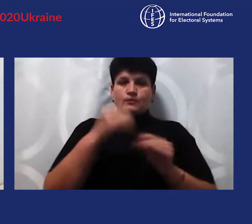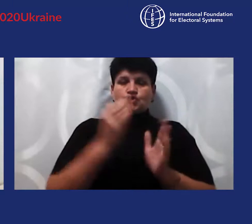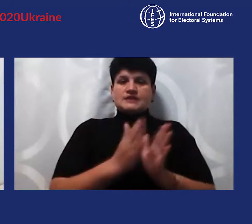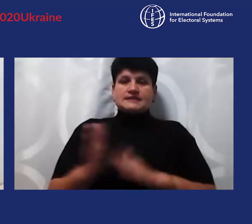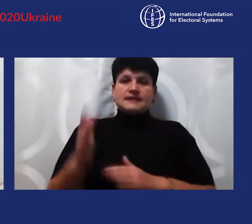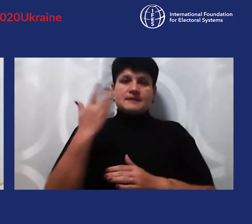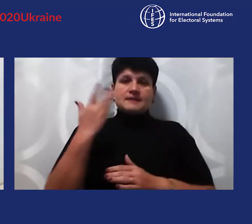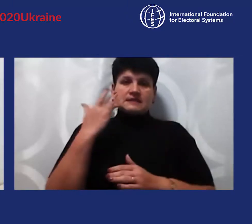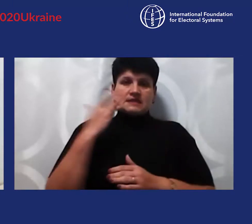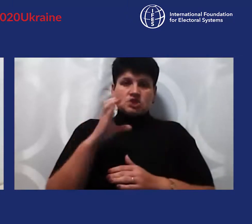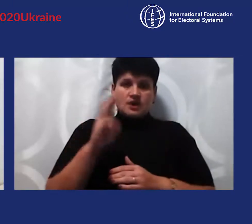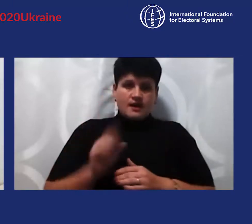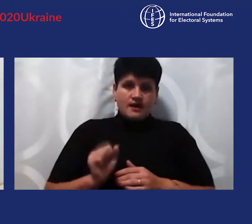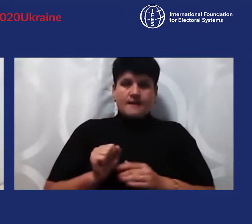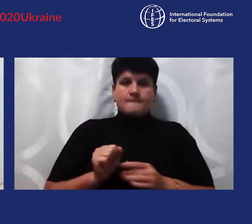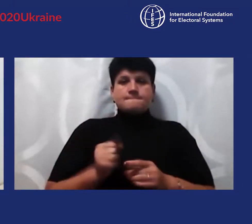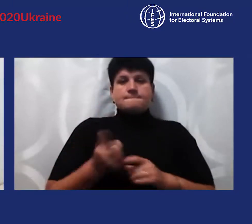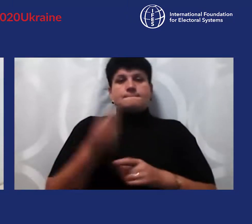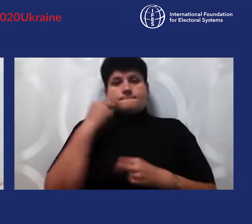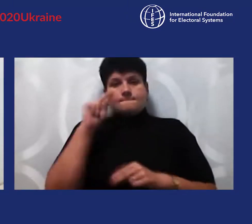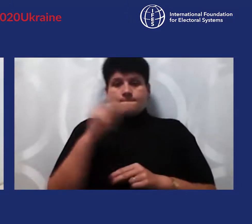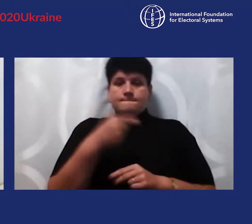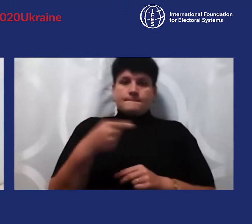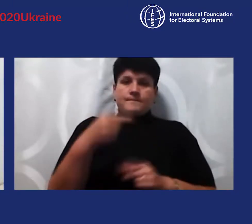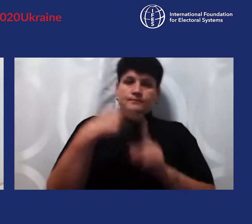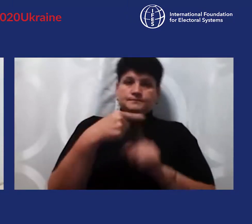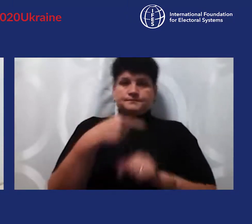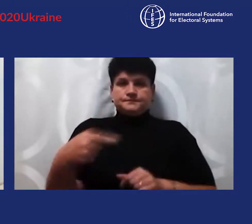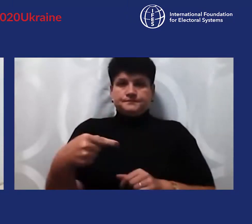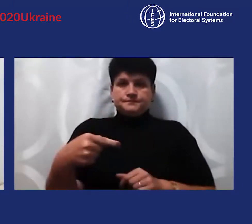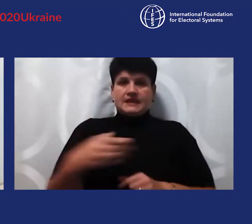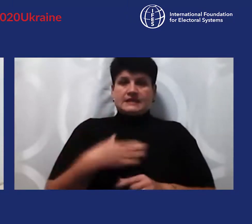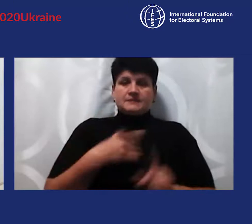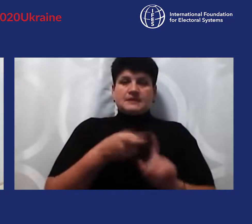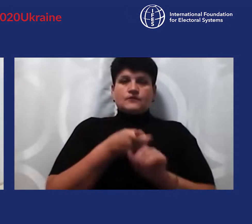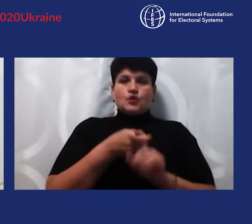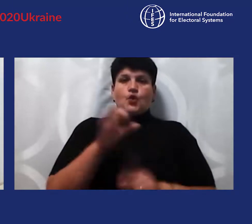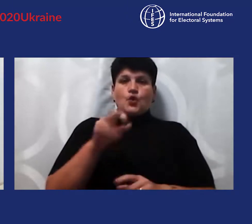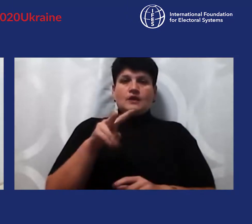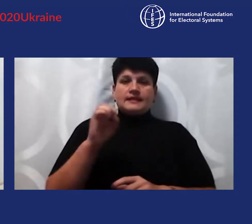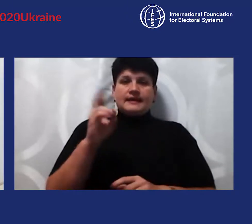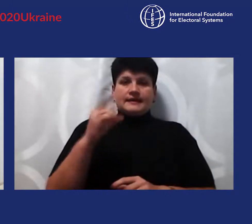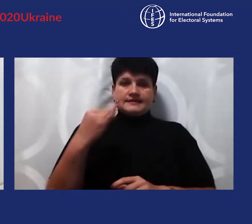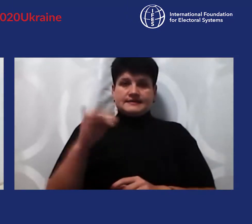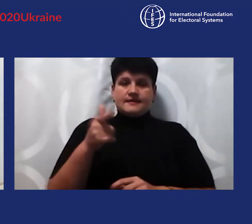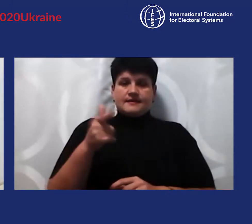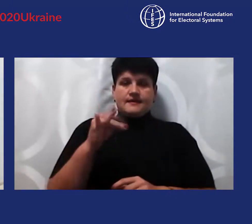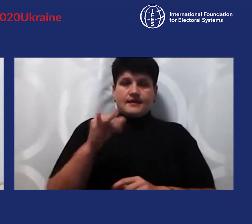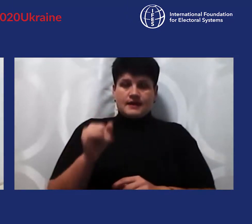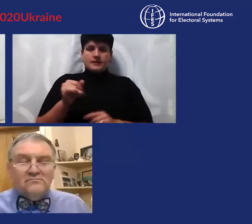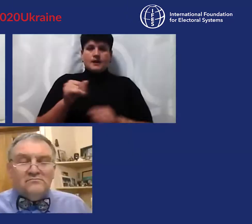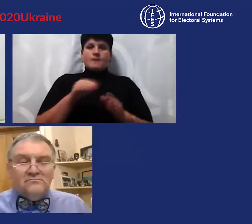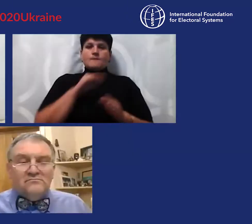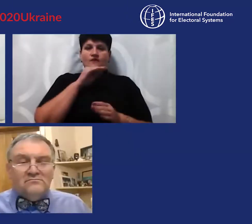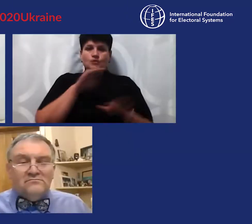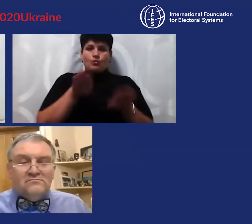Now we shall proceed with the final session in our panel discussion.